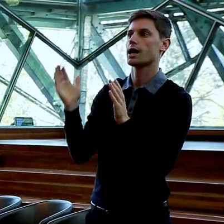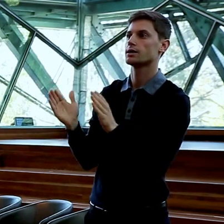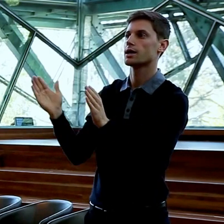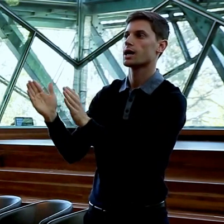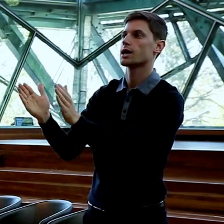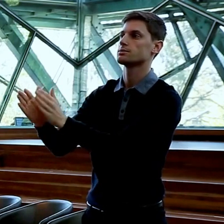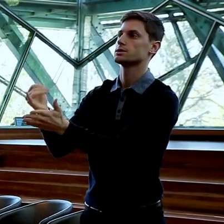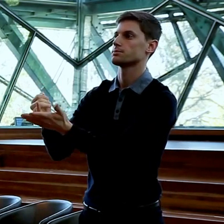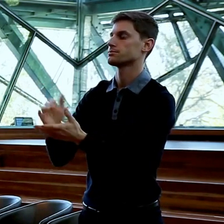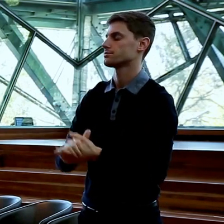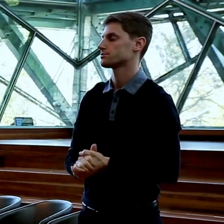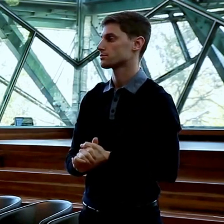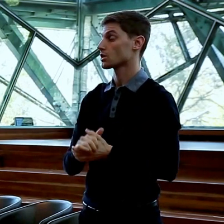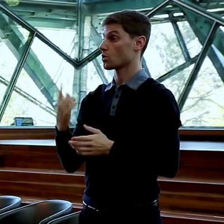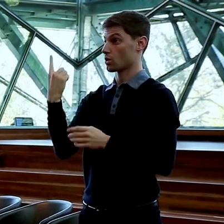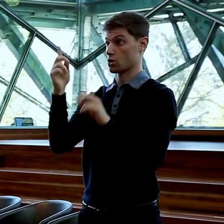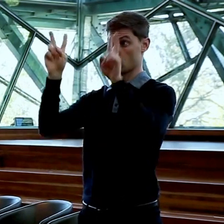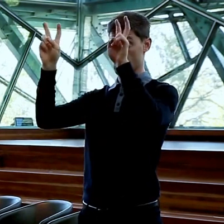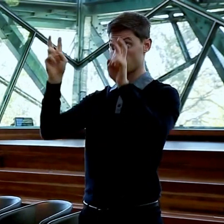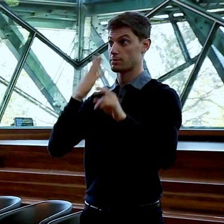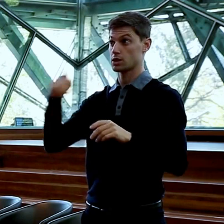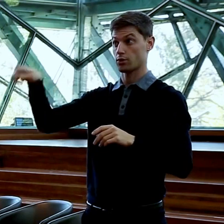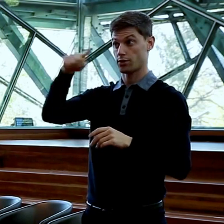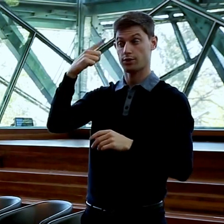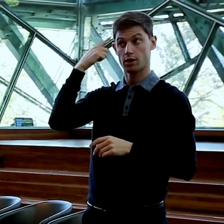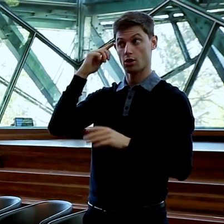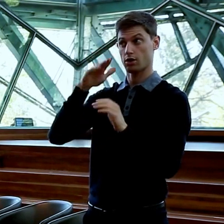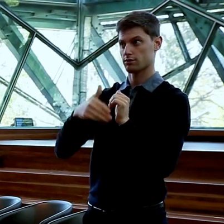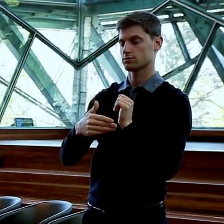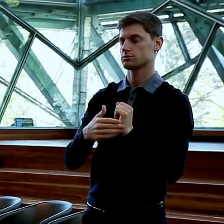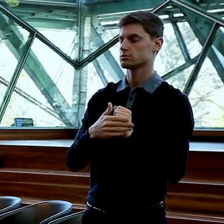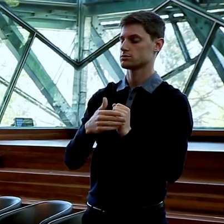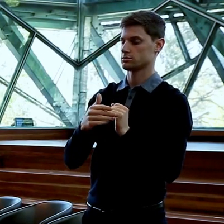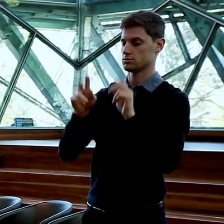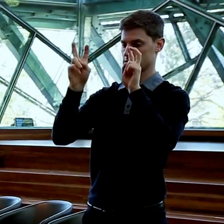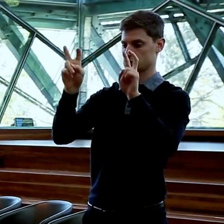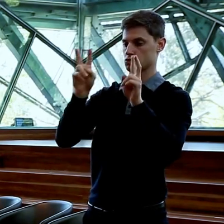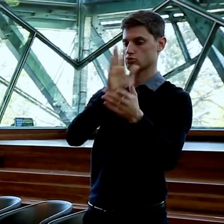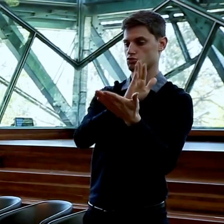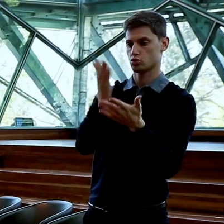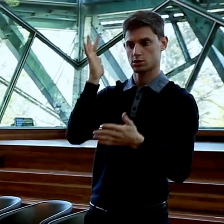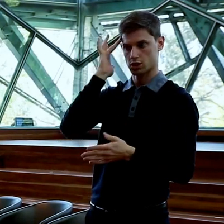one final quote today. As Albert Einstein once said, true